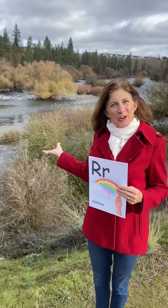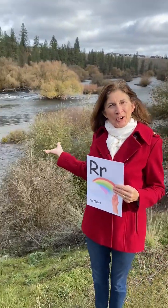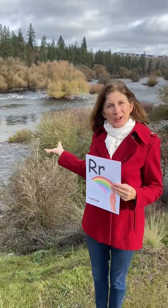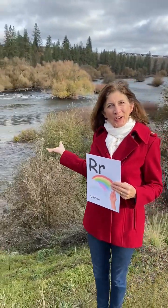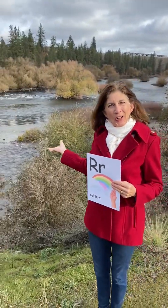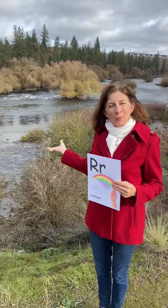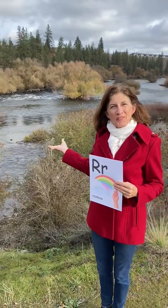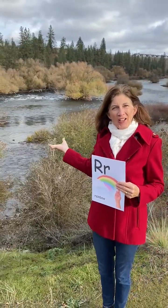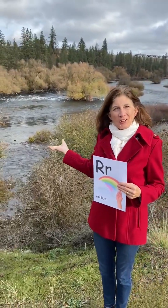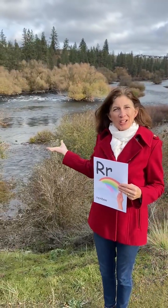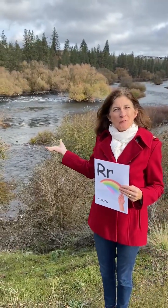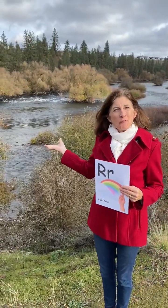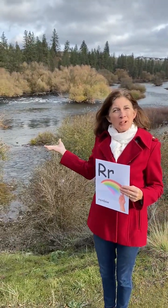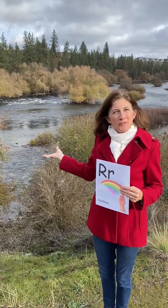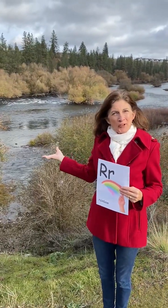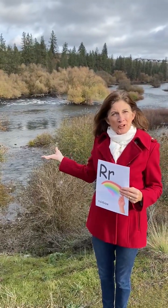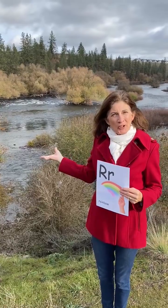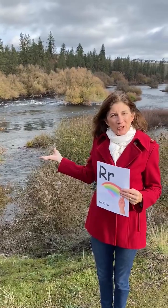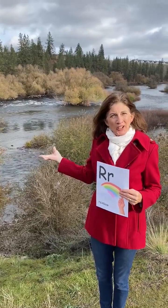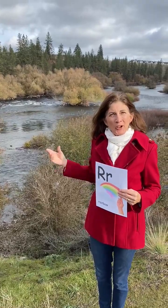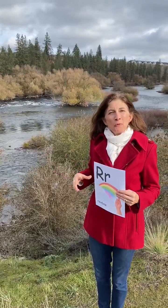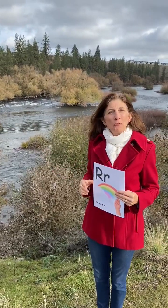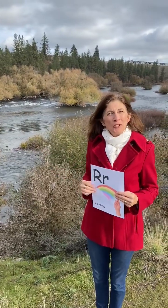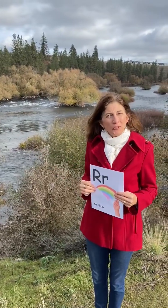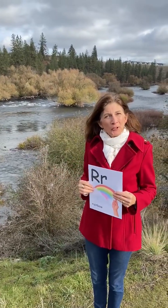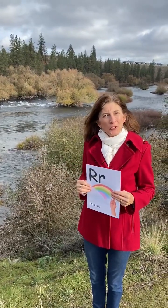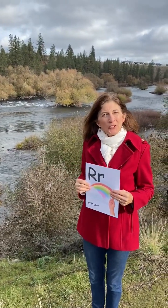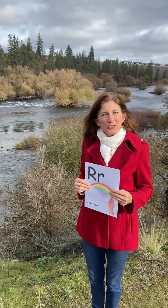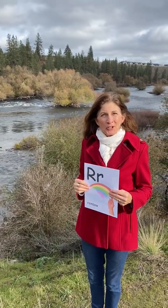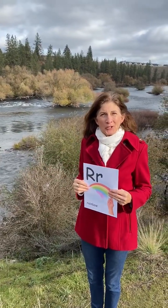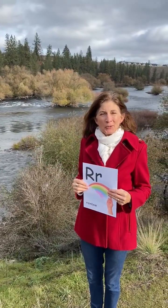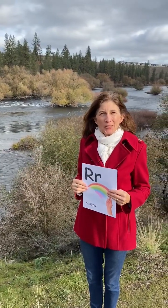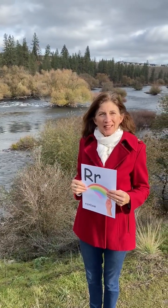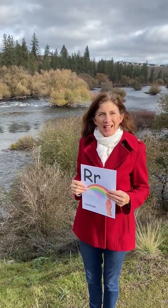River. We found a river. River starts with the letter